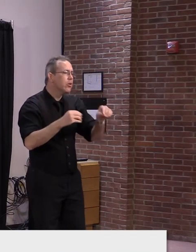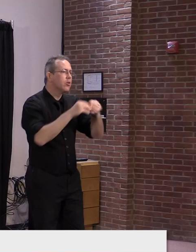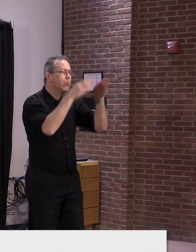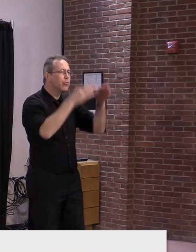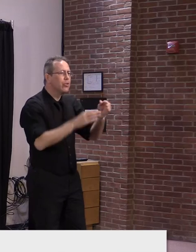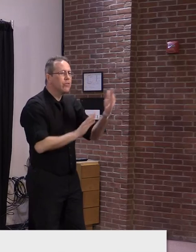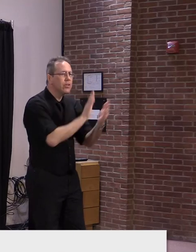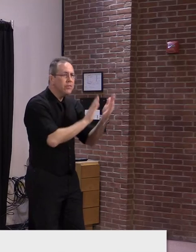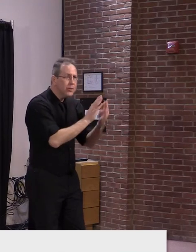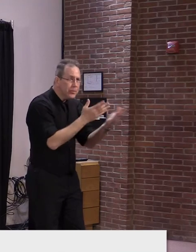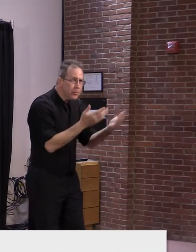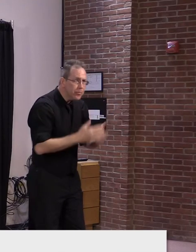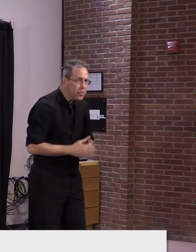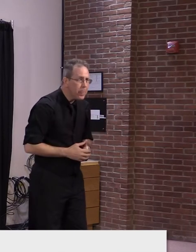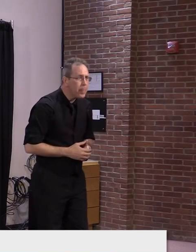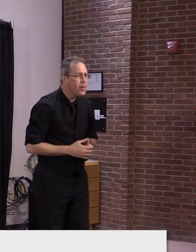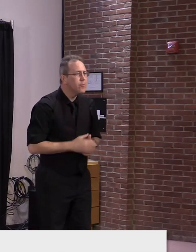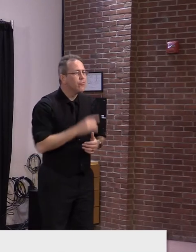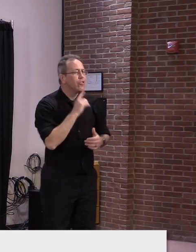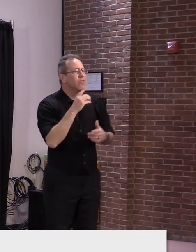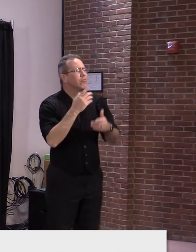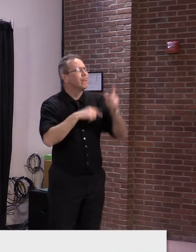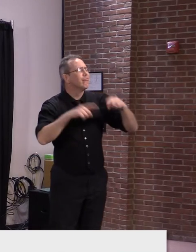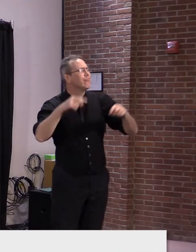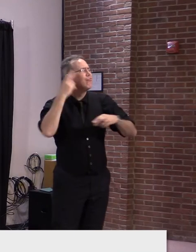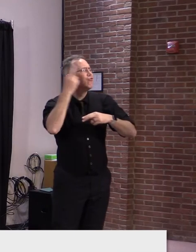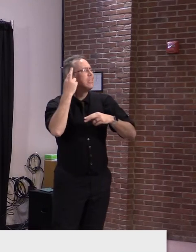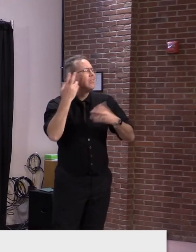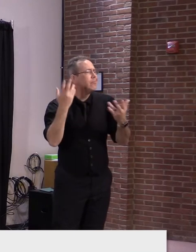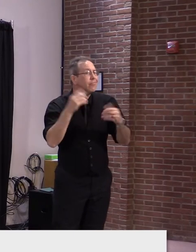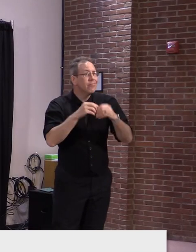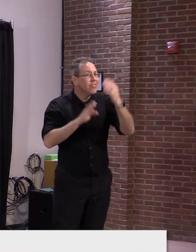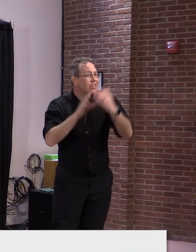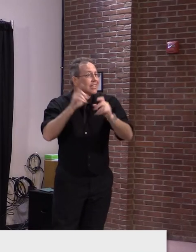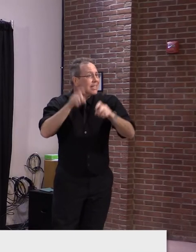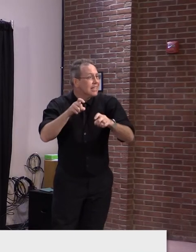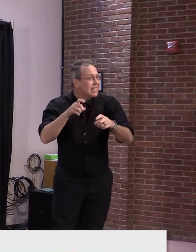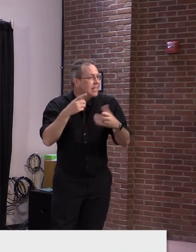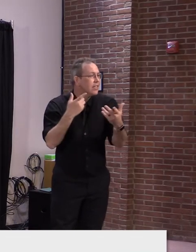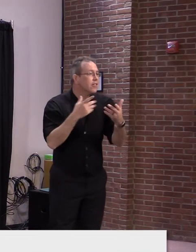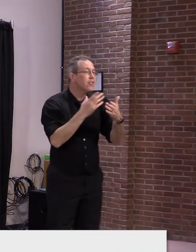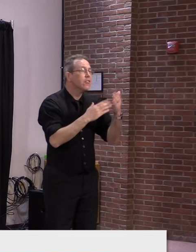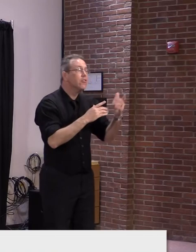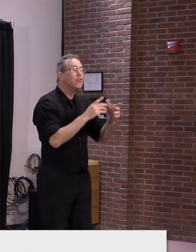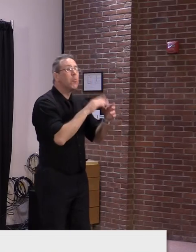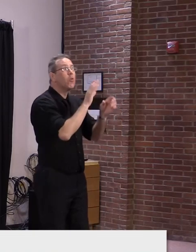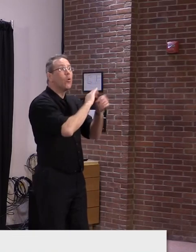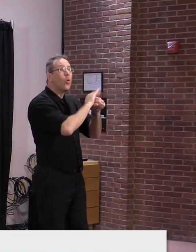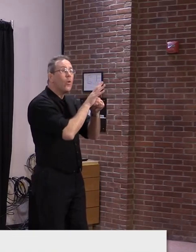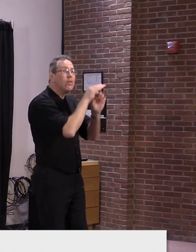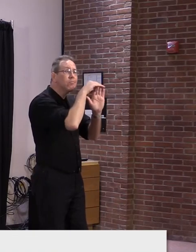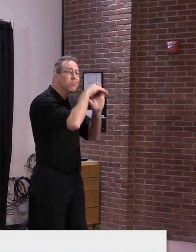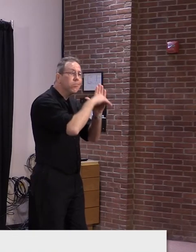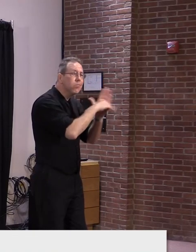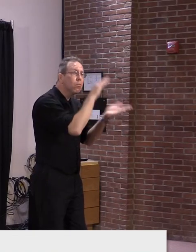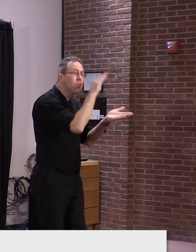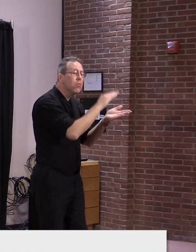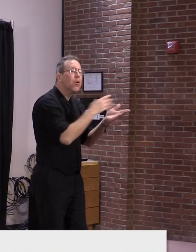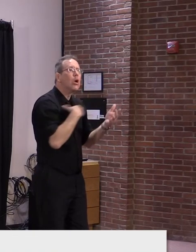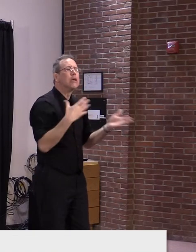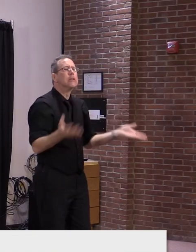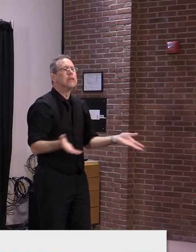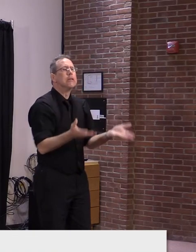lots of different factors. And so now that the Omicron surge has gone down, we are encouraging folks